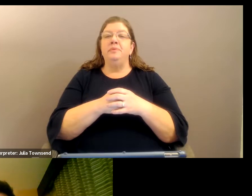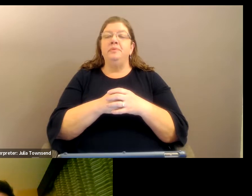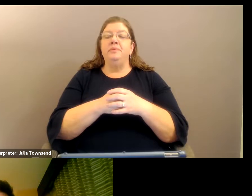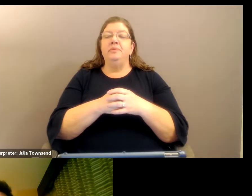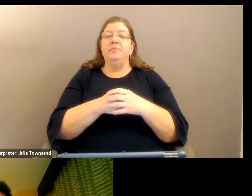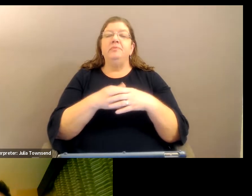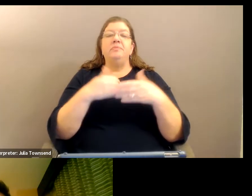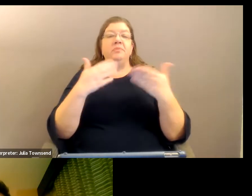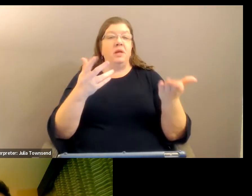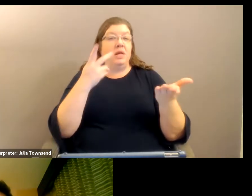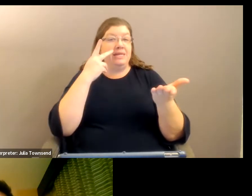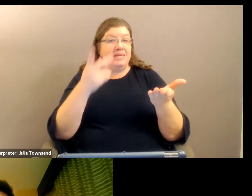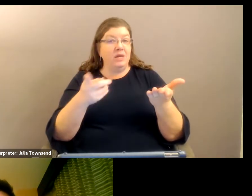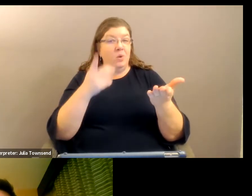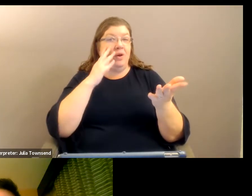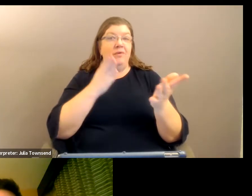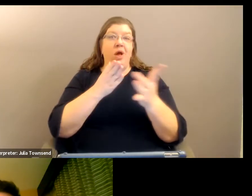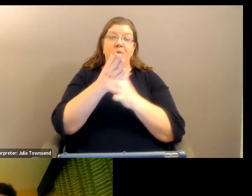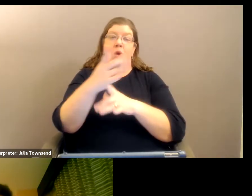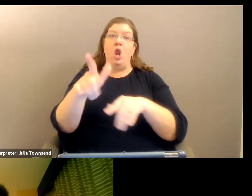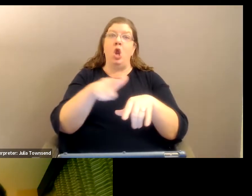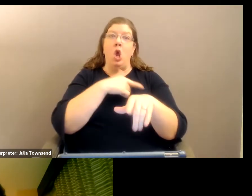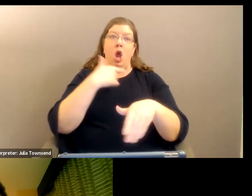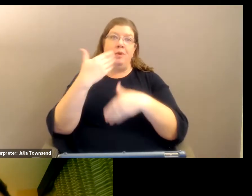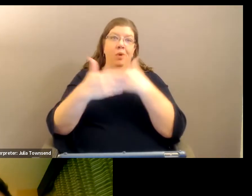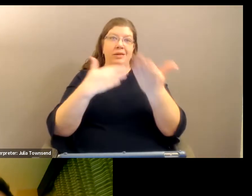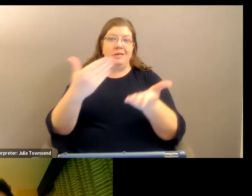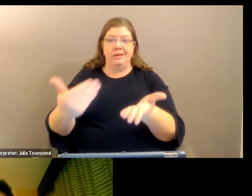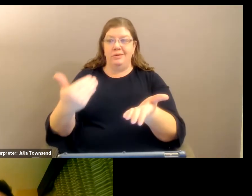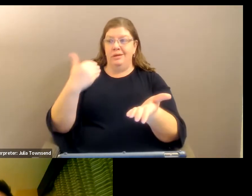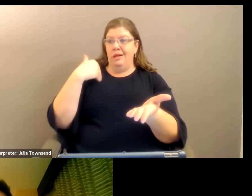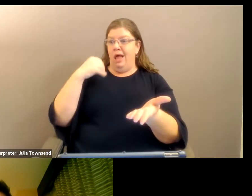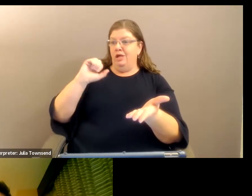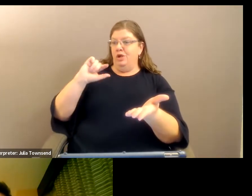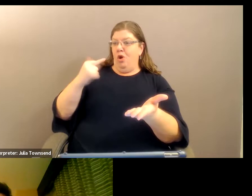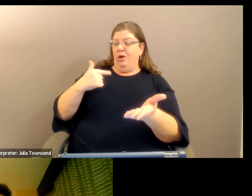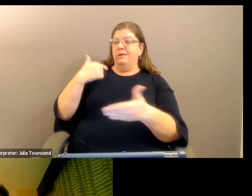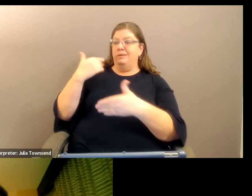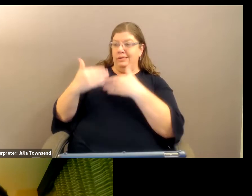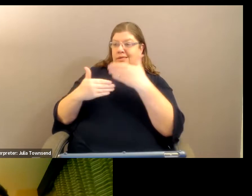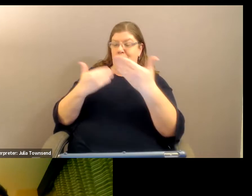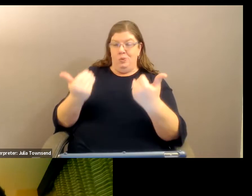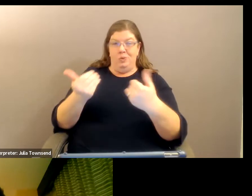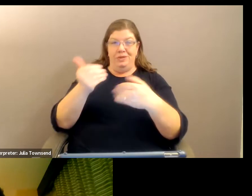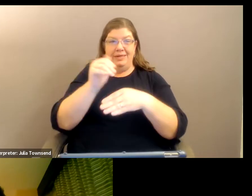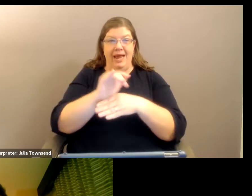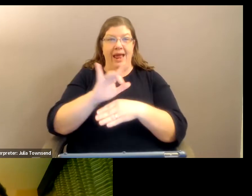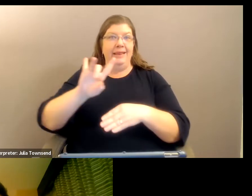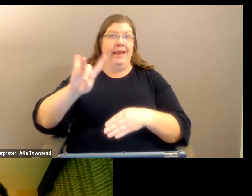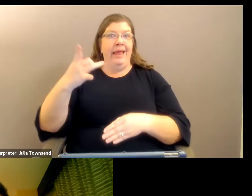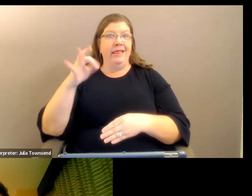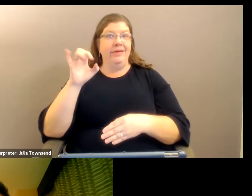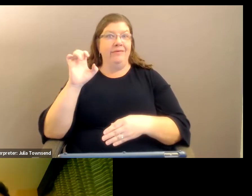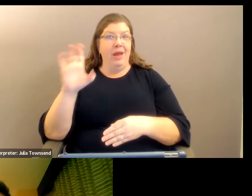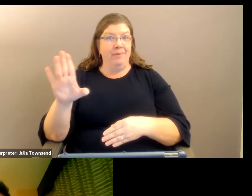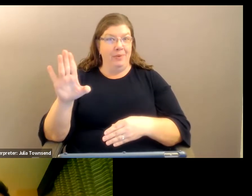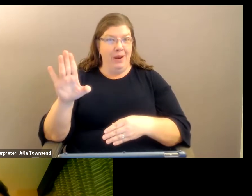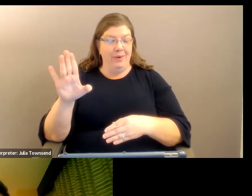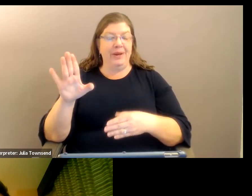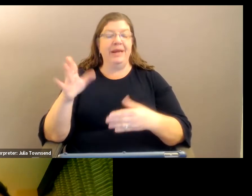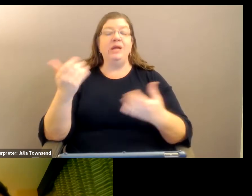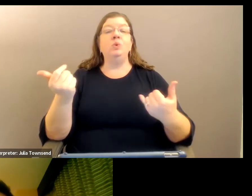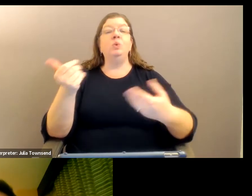So as you can see, we've gone through a lengthy process, which started in August, and we've arrived tonight at the 8th of February.